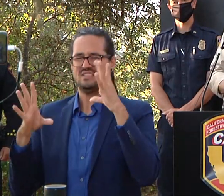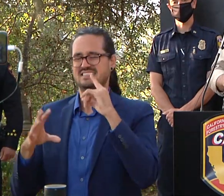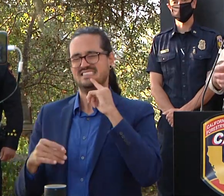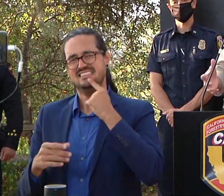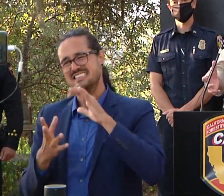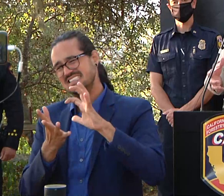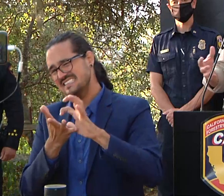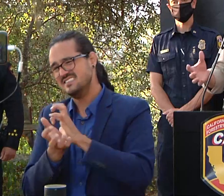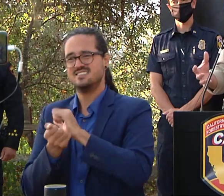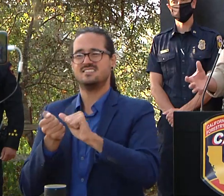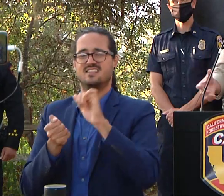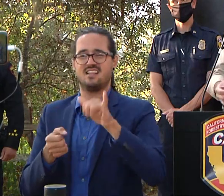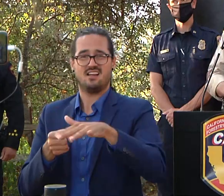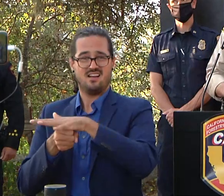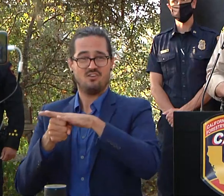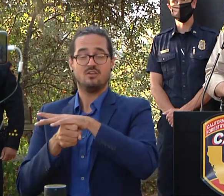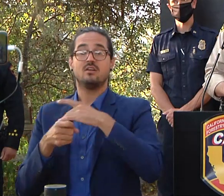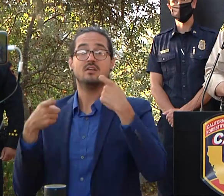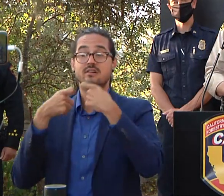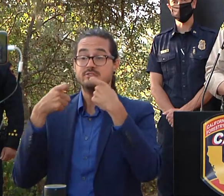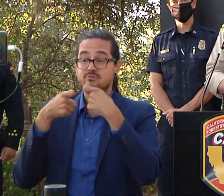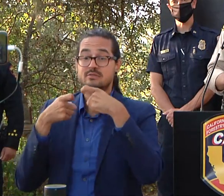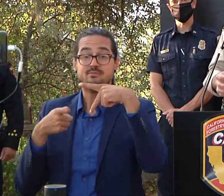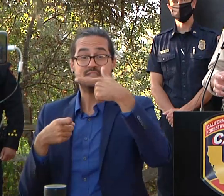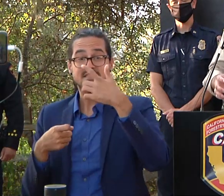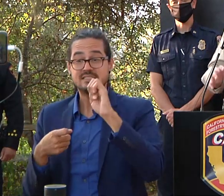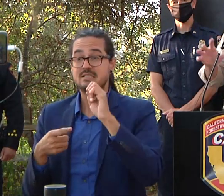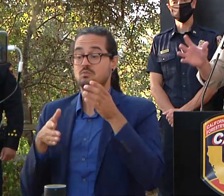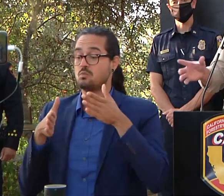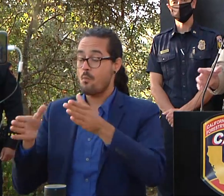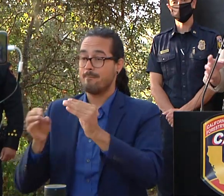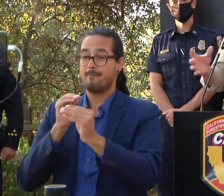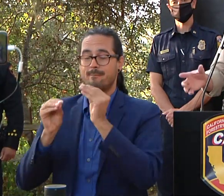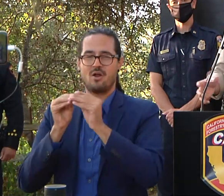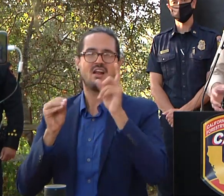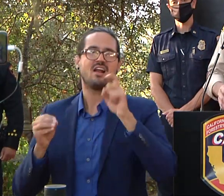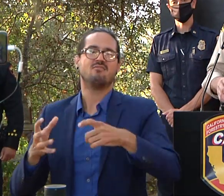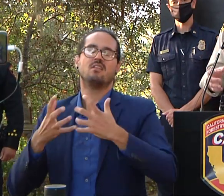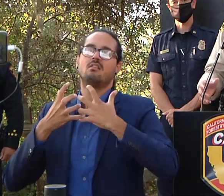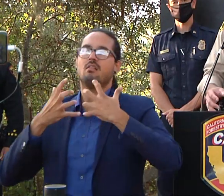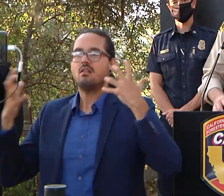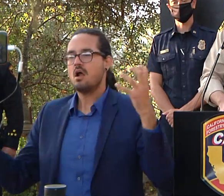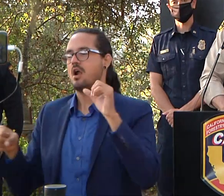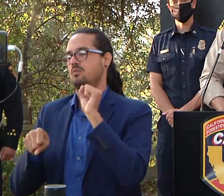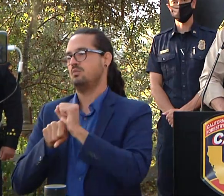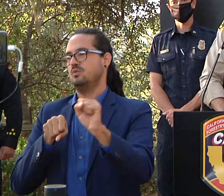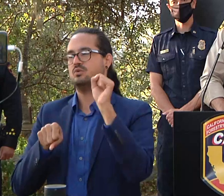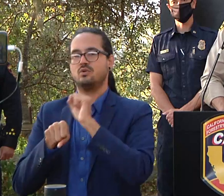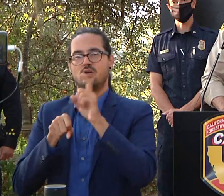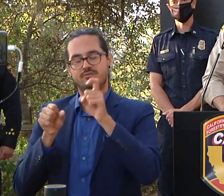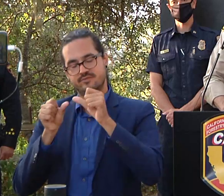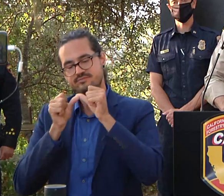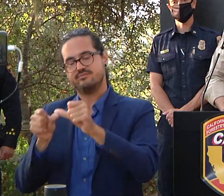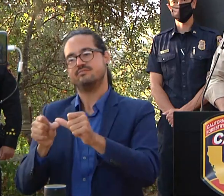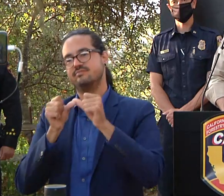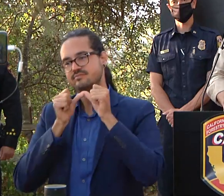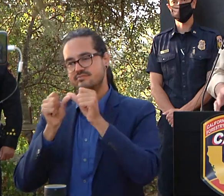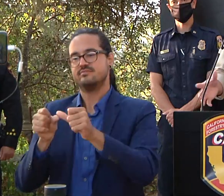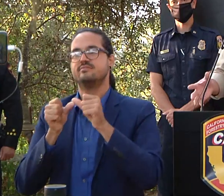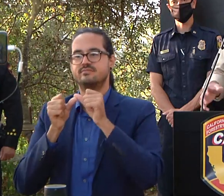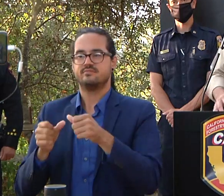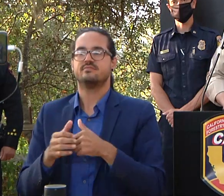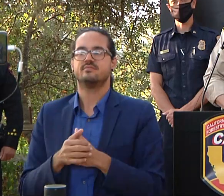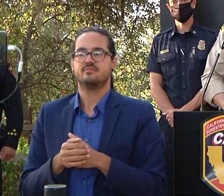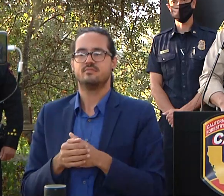roads to get repaired is going to take a little bit and so we want to in those areas we want to get you back as soon as possible but we we have to do it in a way that's